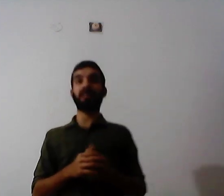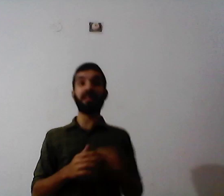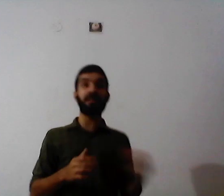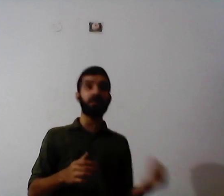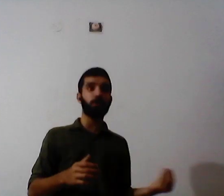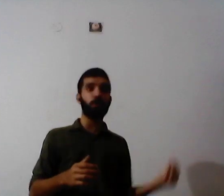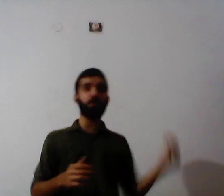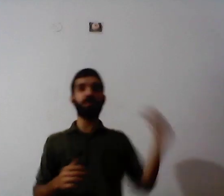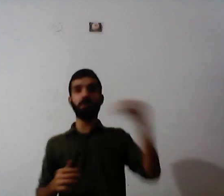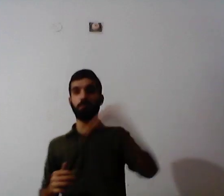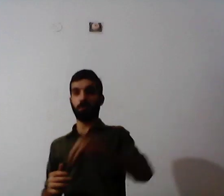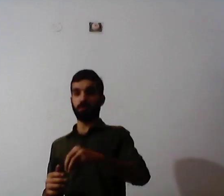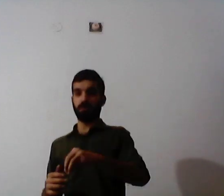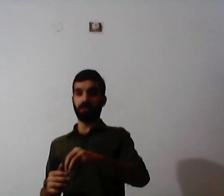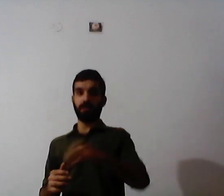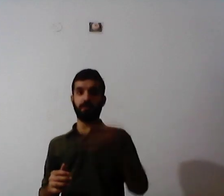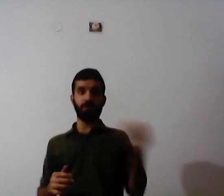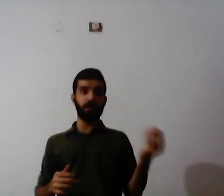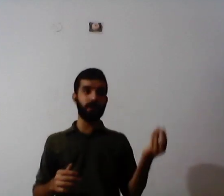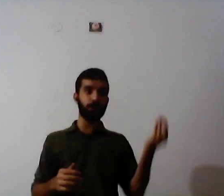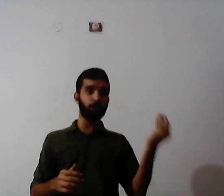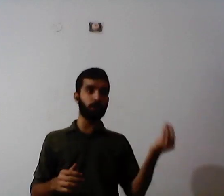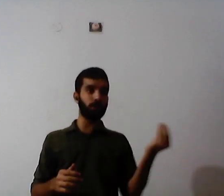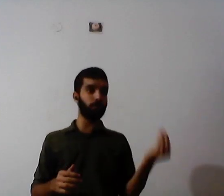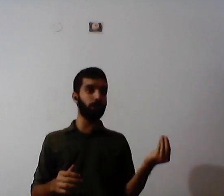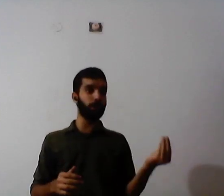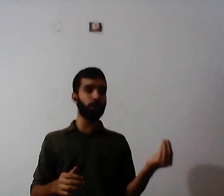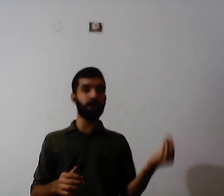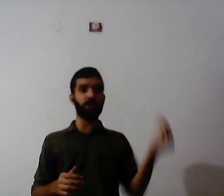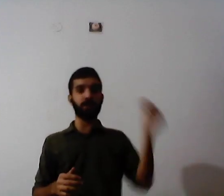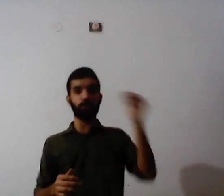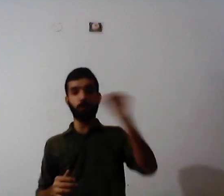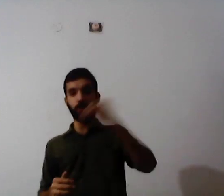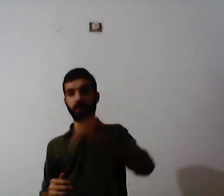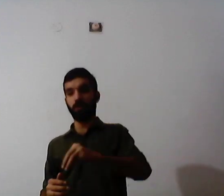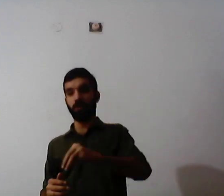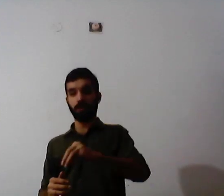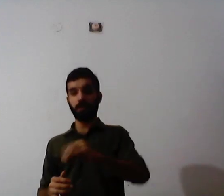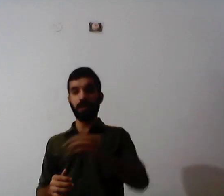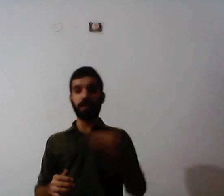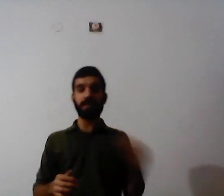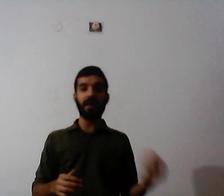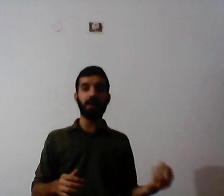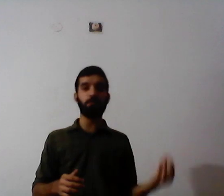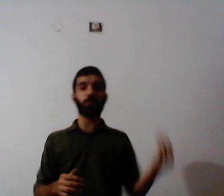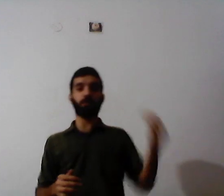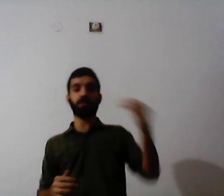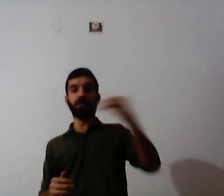the dissolving process, when a sugar molecule get dissolved in water, that process